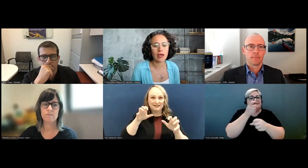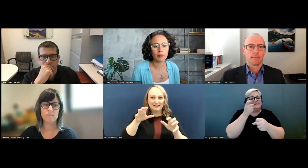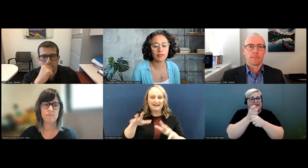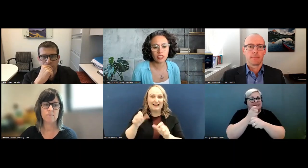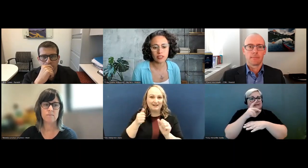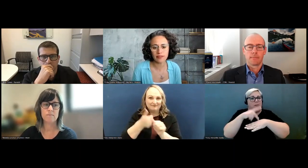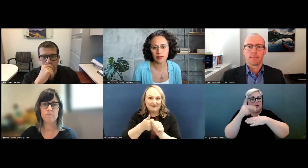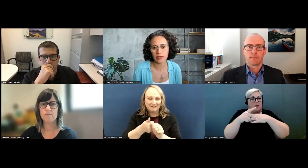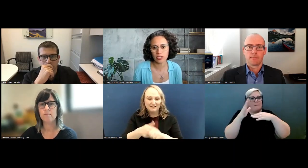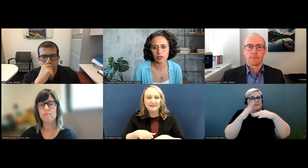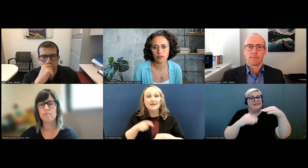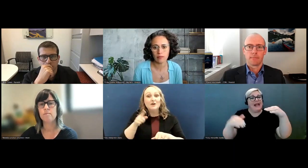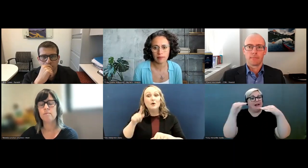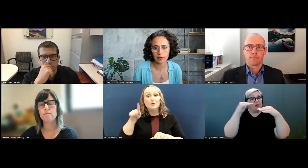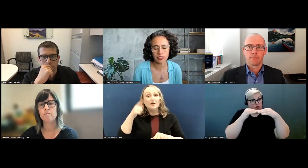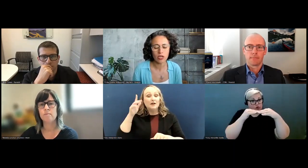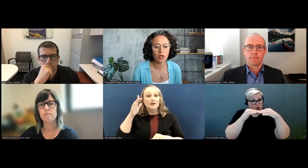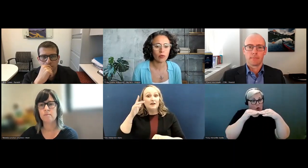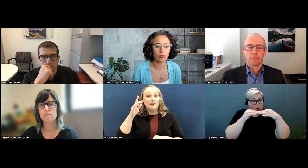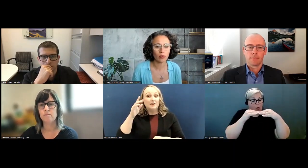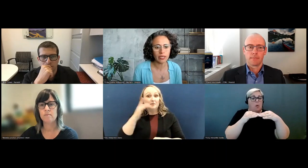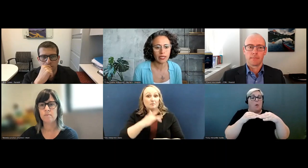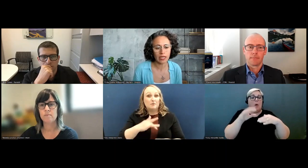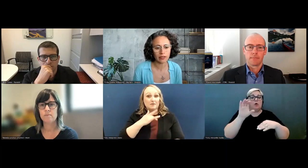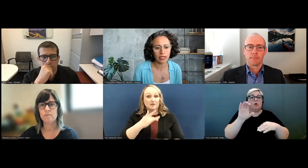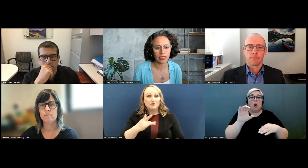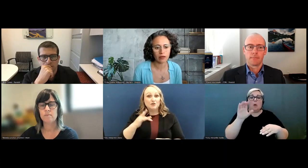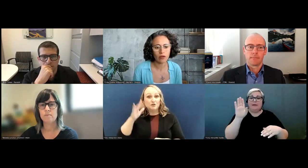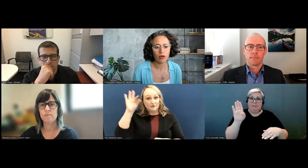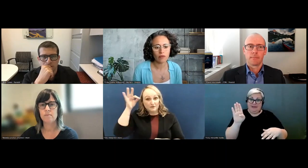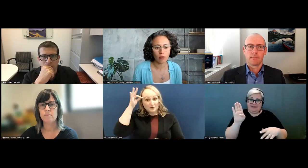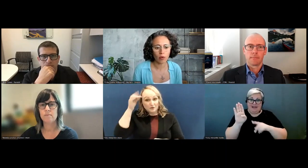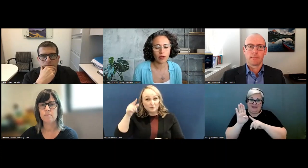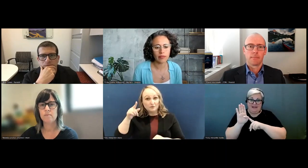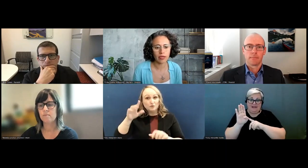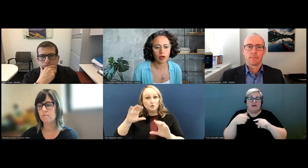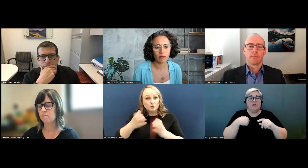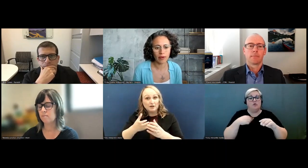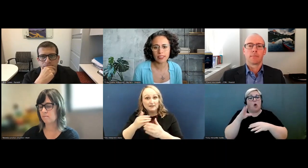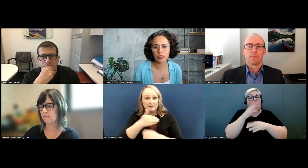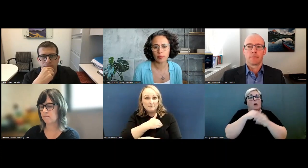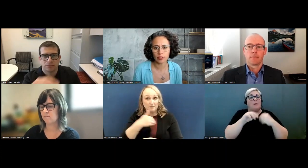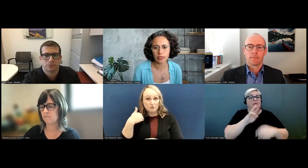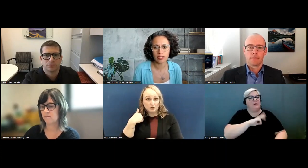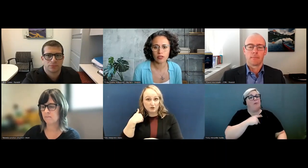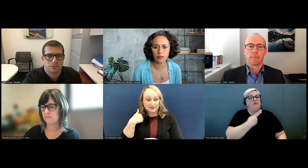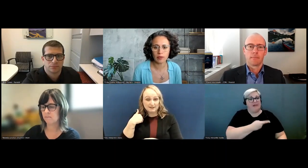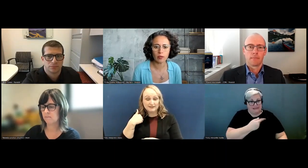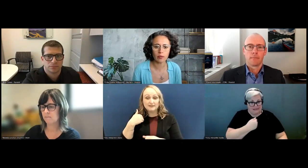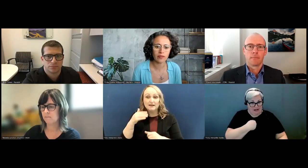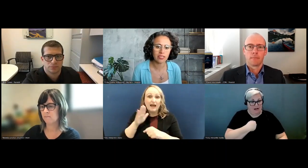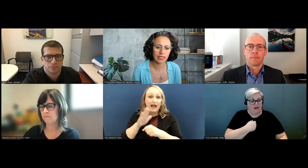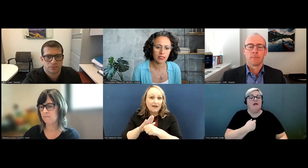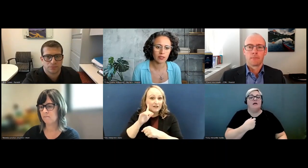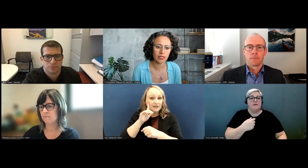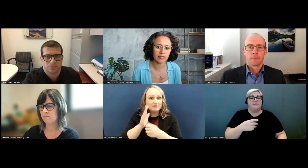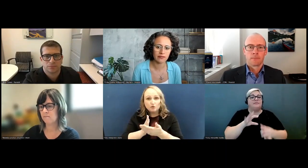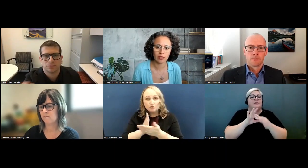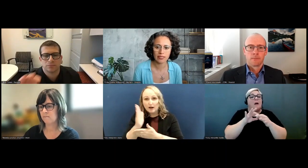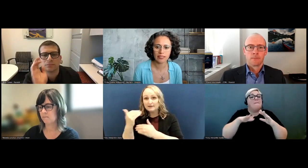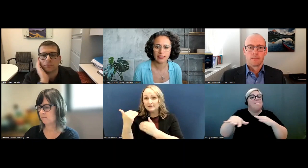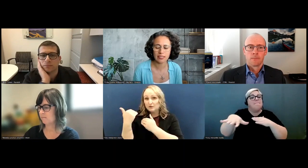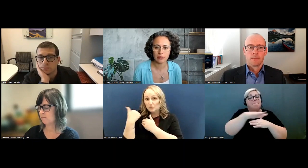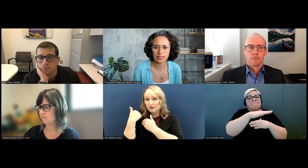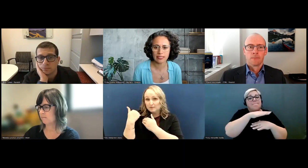are a provincial federation of members who are working and advocating for the rights and opportunities of people with intellectual